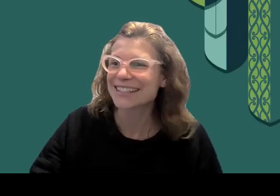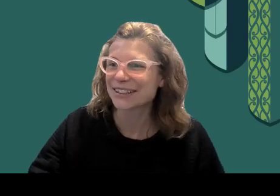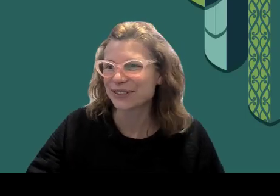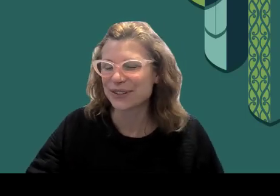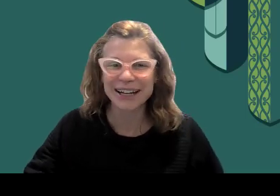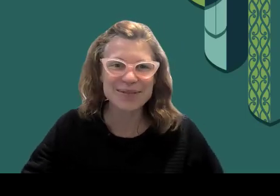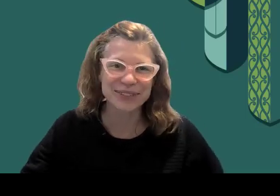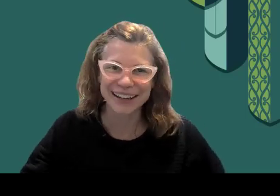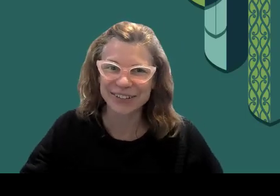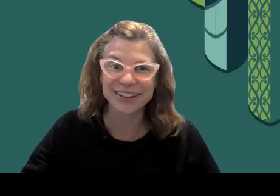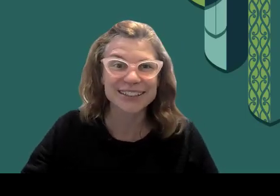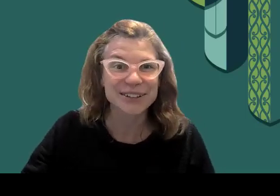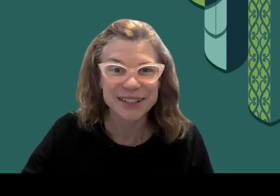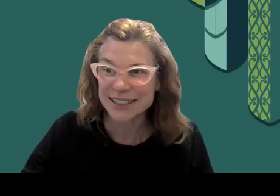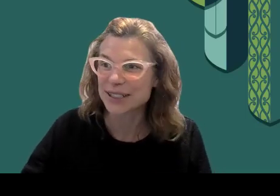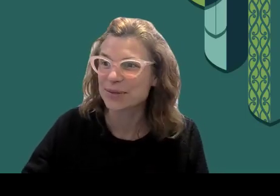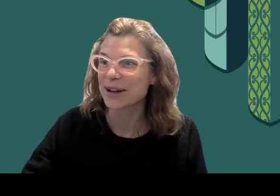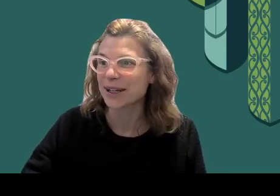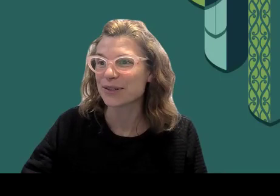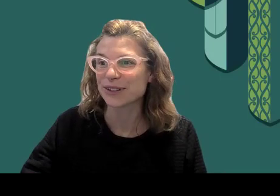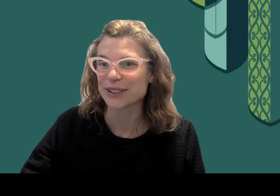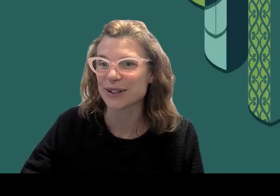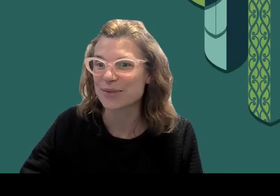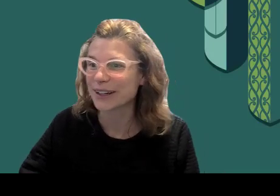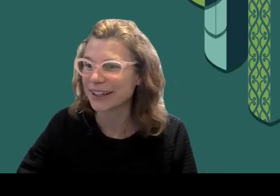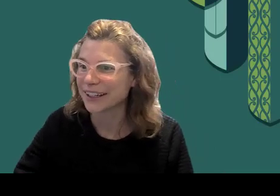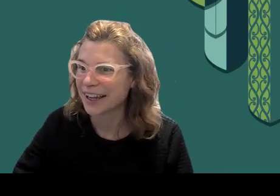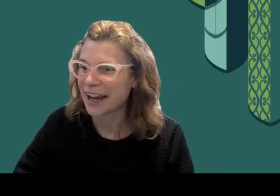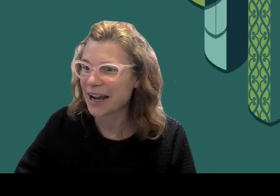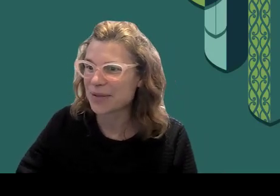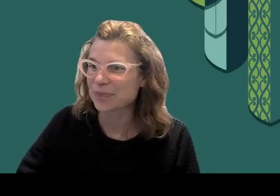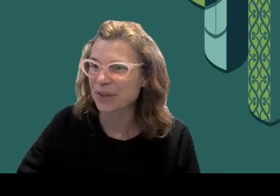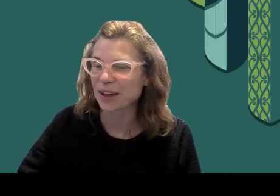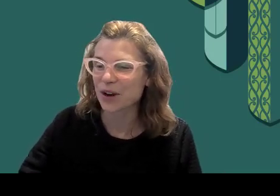Cool. Thanks you for agreeing to listen to my reflection on my